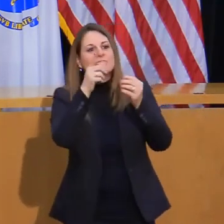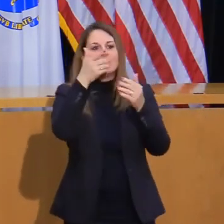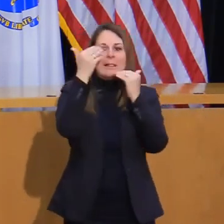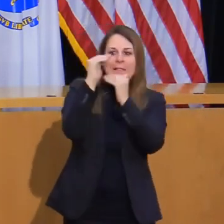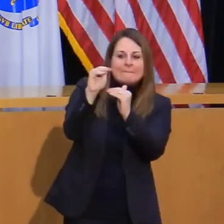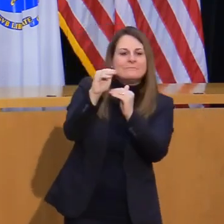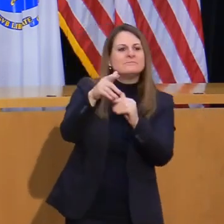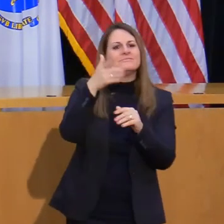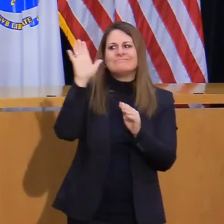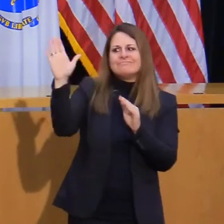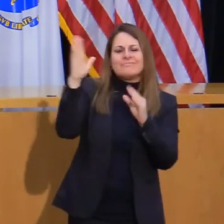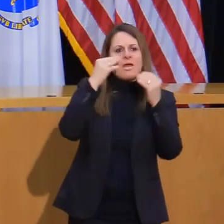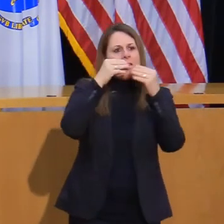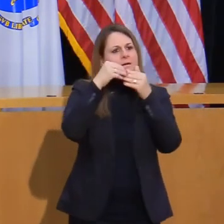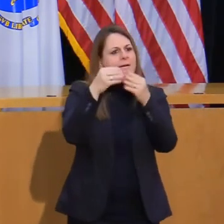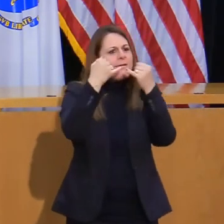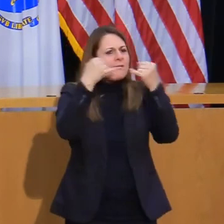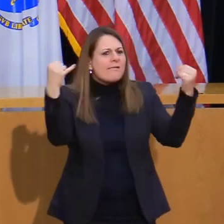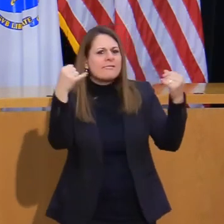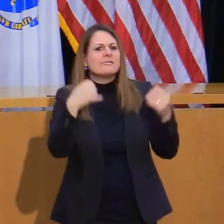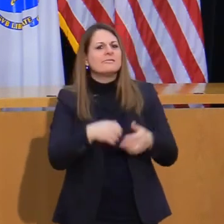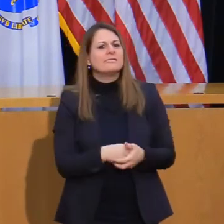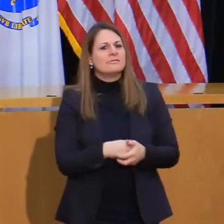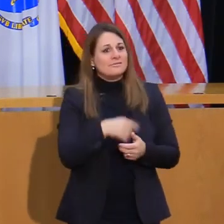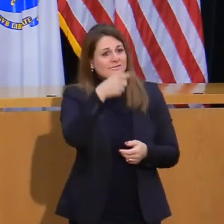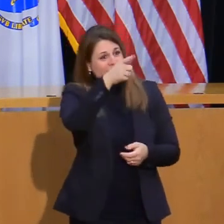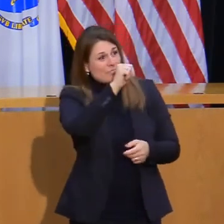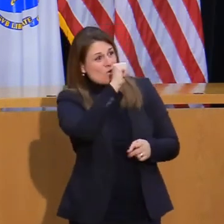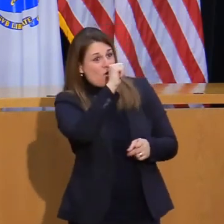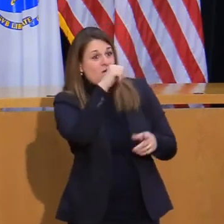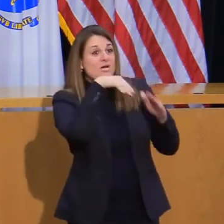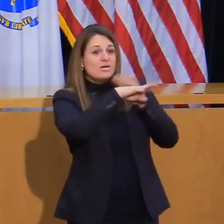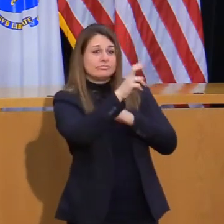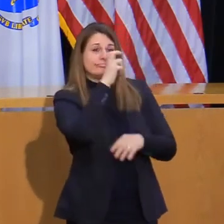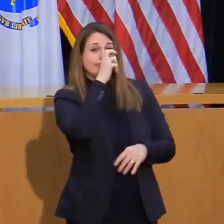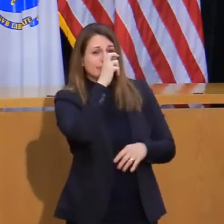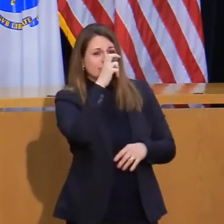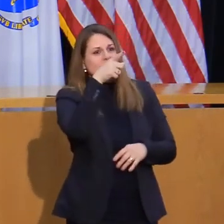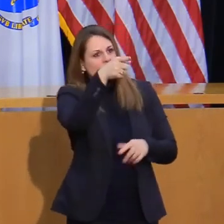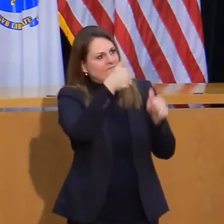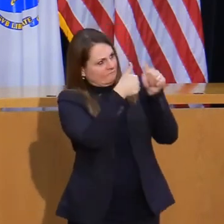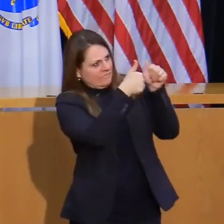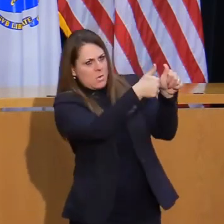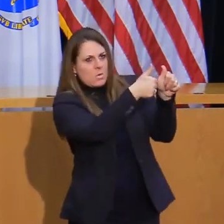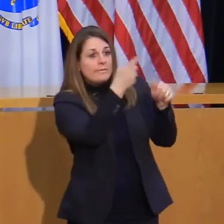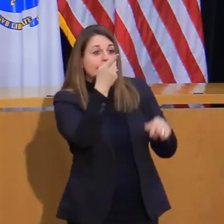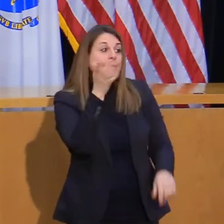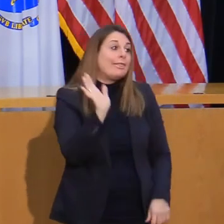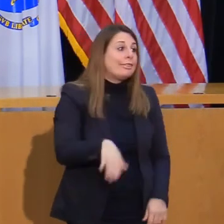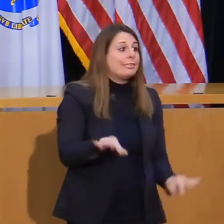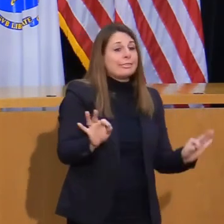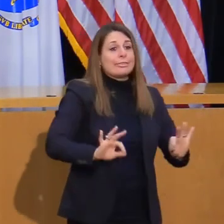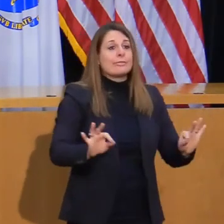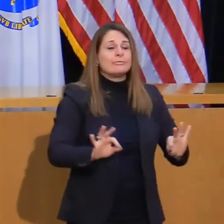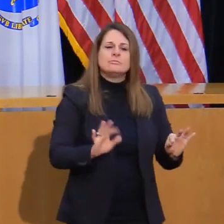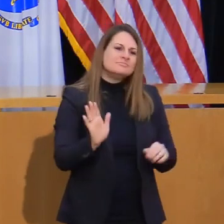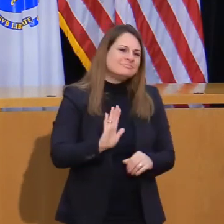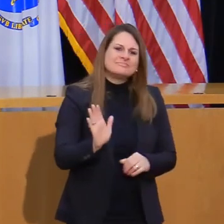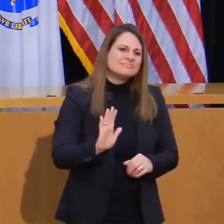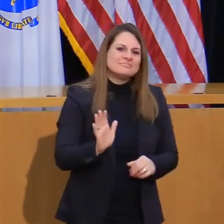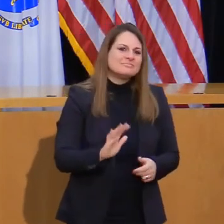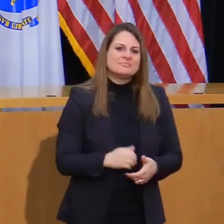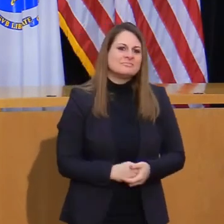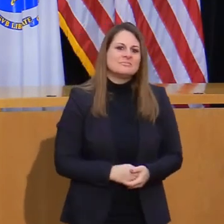in, or be entertained in. But it's critically important that we all remain